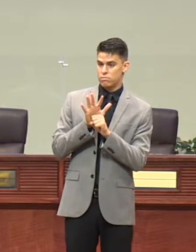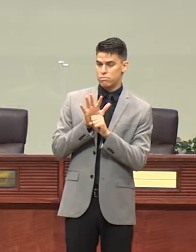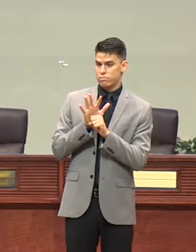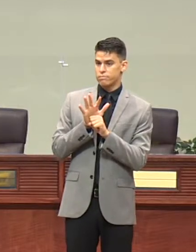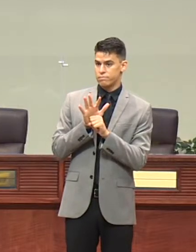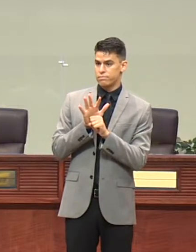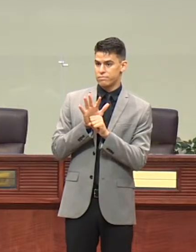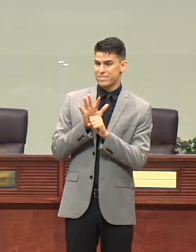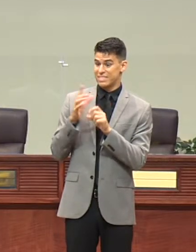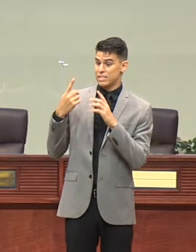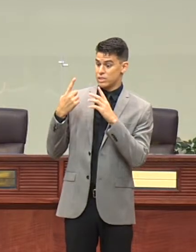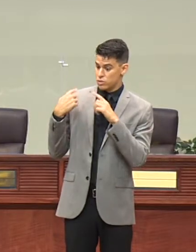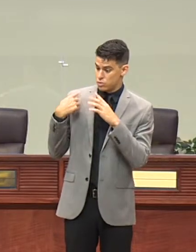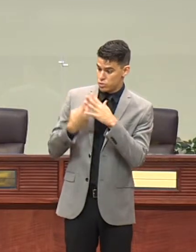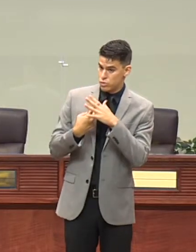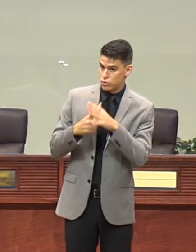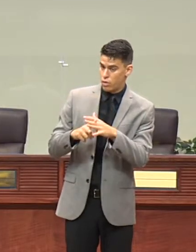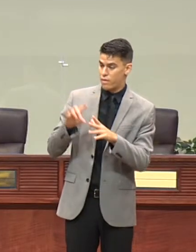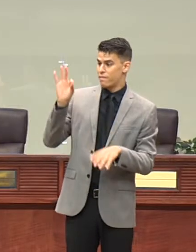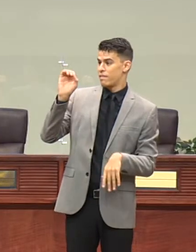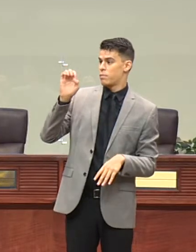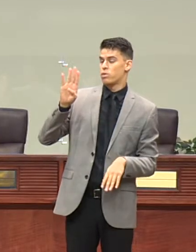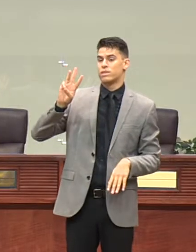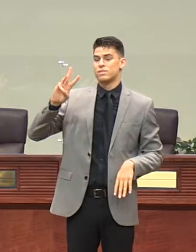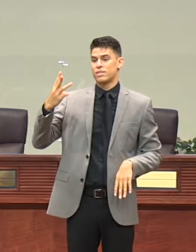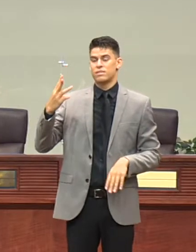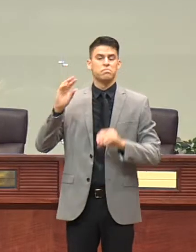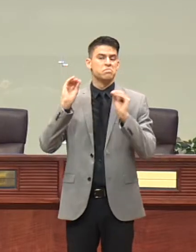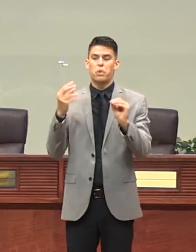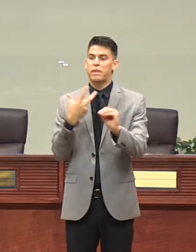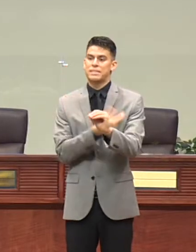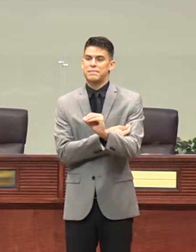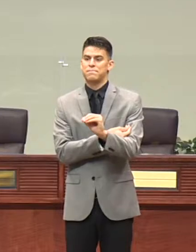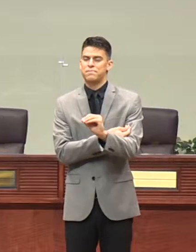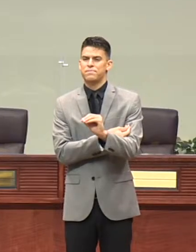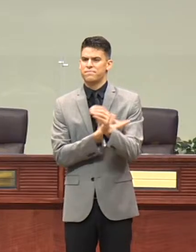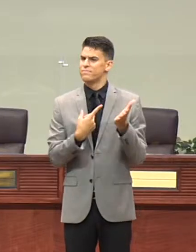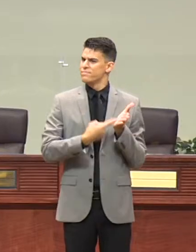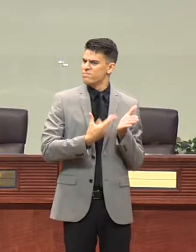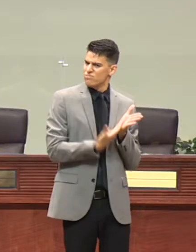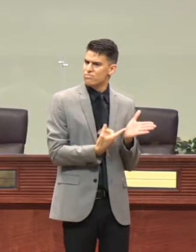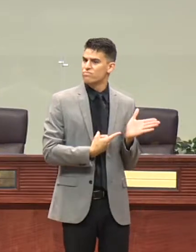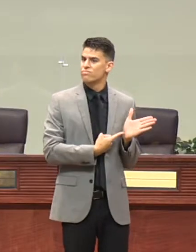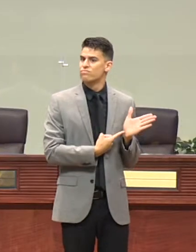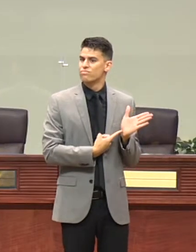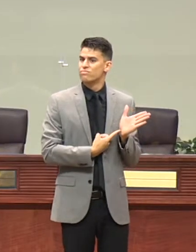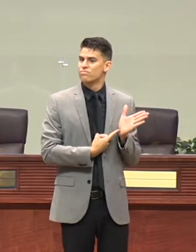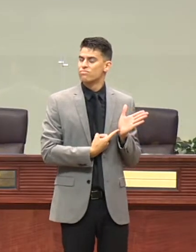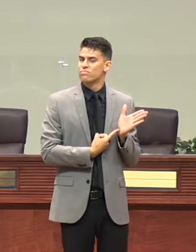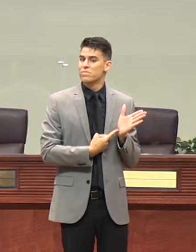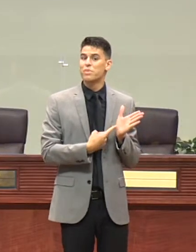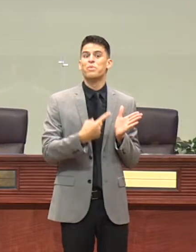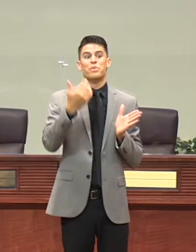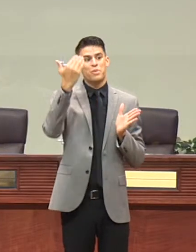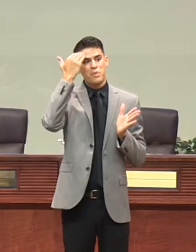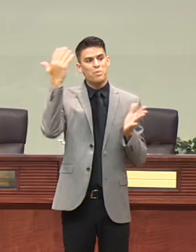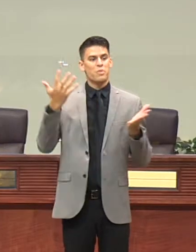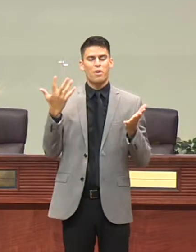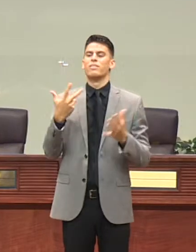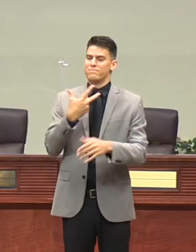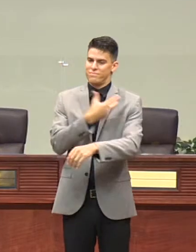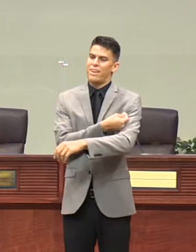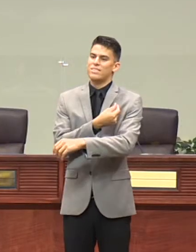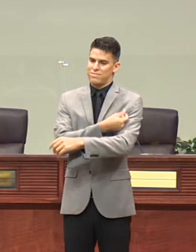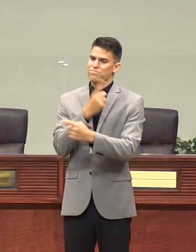February 6 were also unvaccinated. So that's how we know the vaccine continues to be effective. And